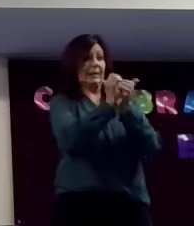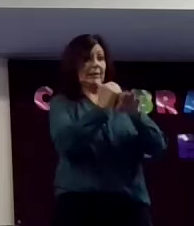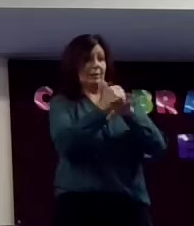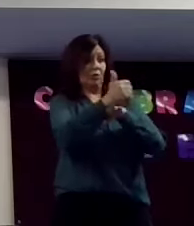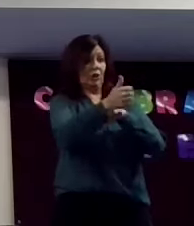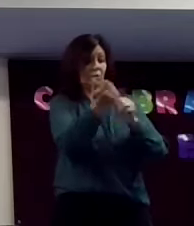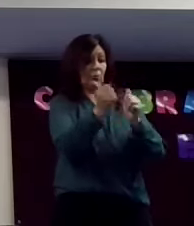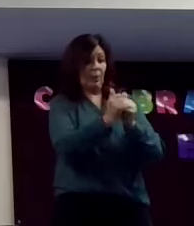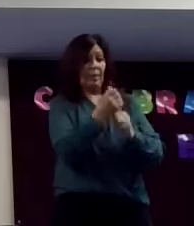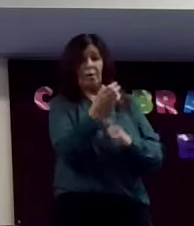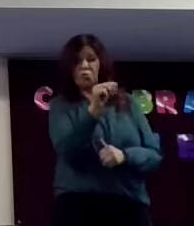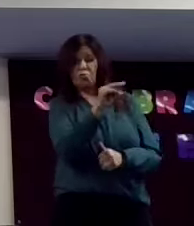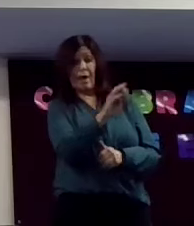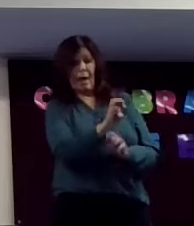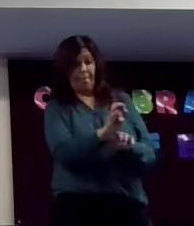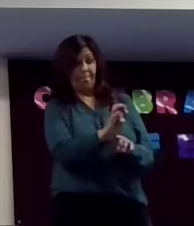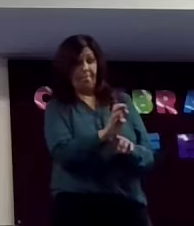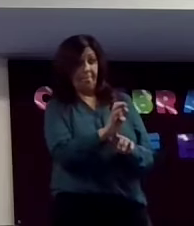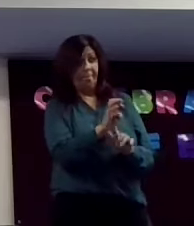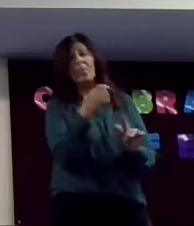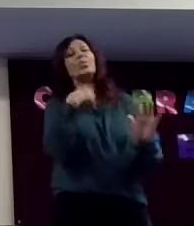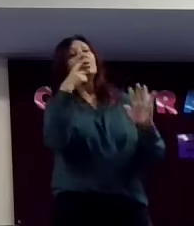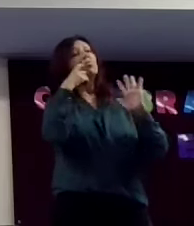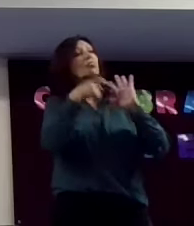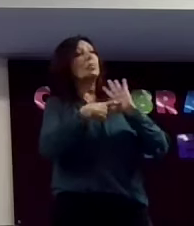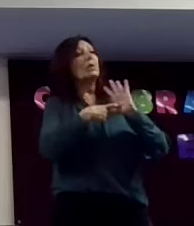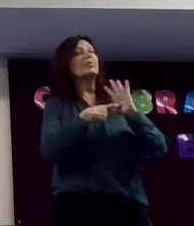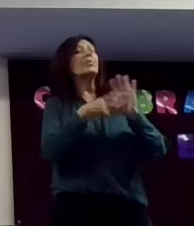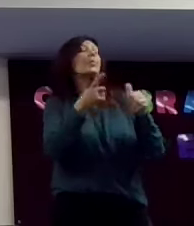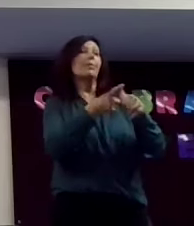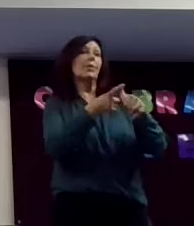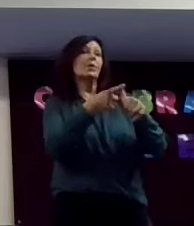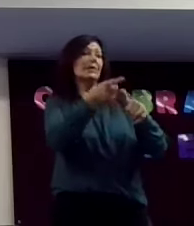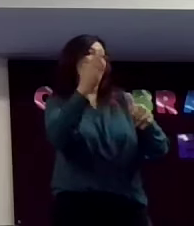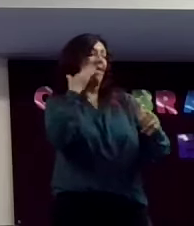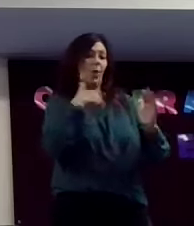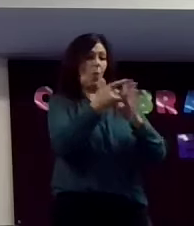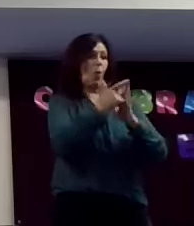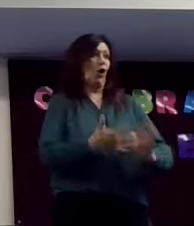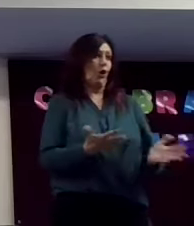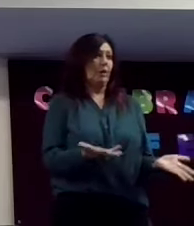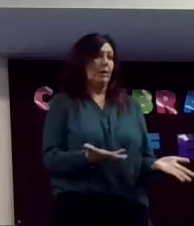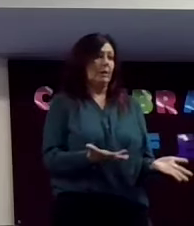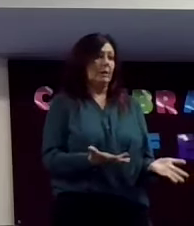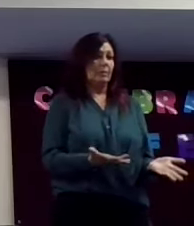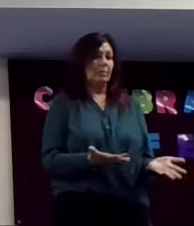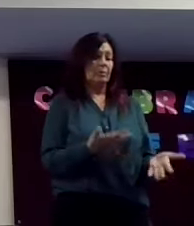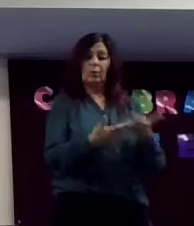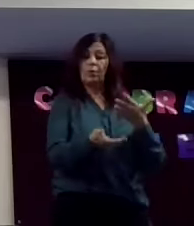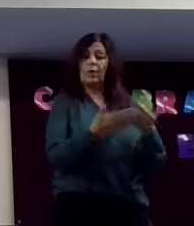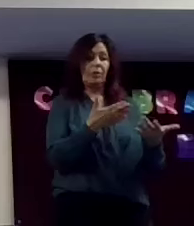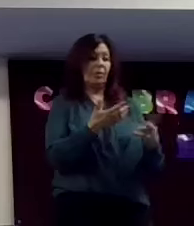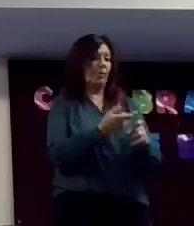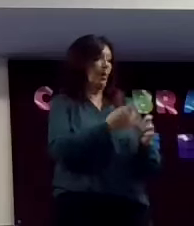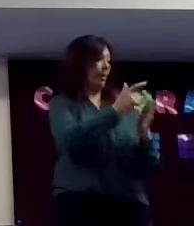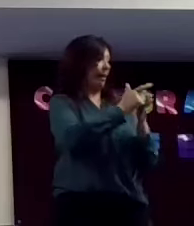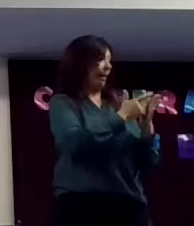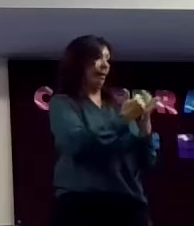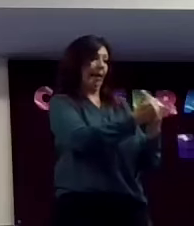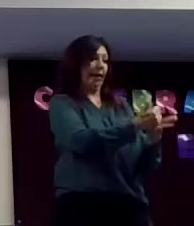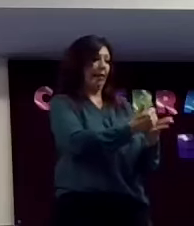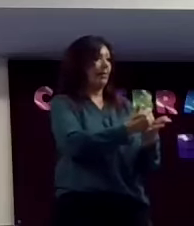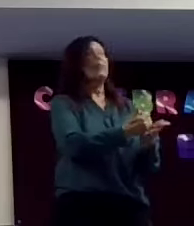with a crime. And we recognize that there is, first of all, they're gonna have a lawyer that's representing them, okay? Whether it's a lawyer from the Legal Aid